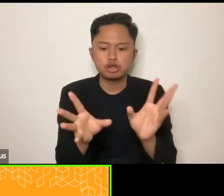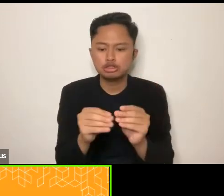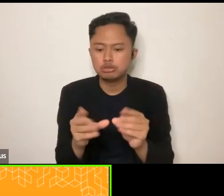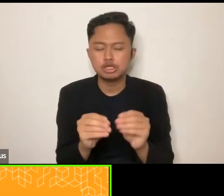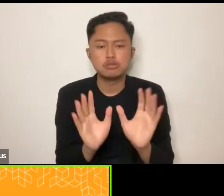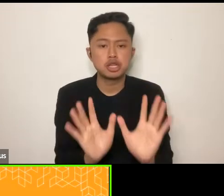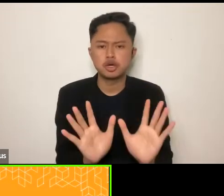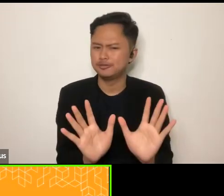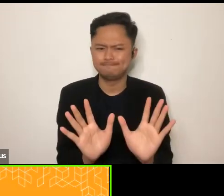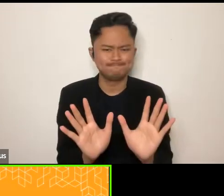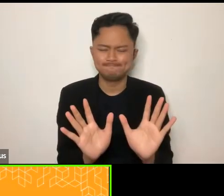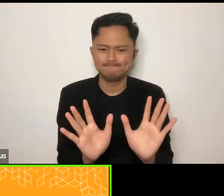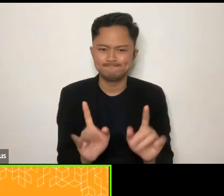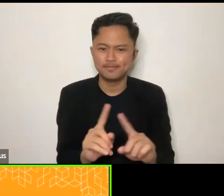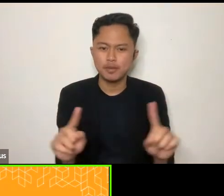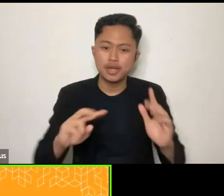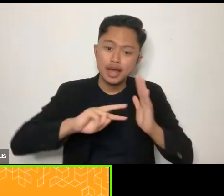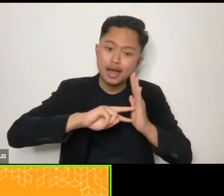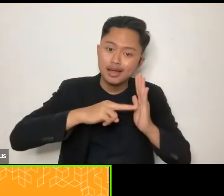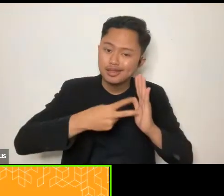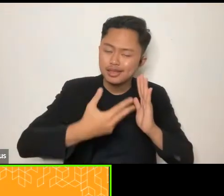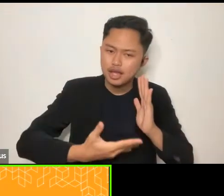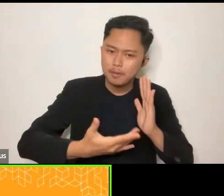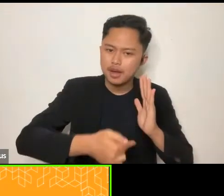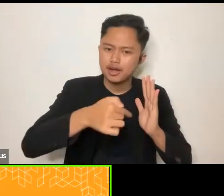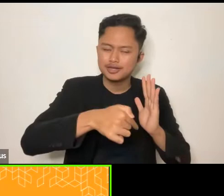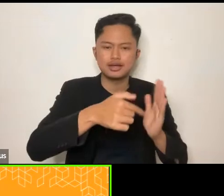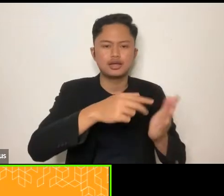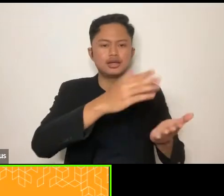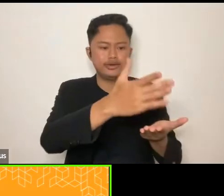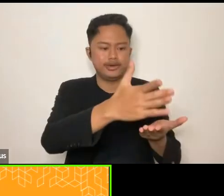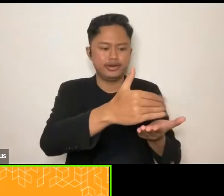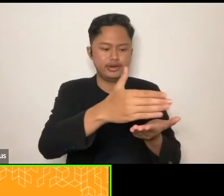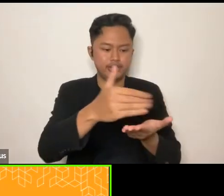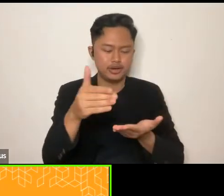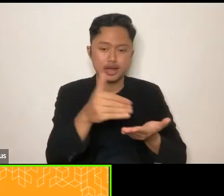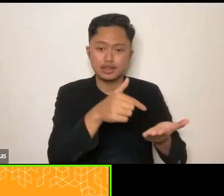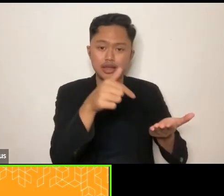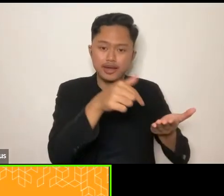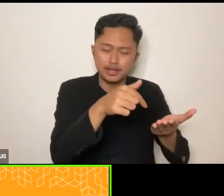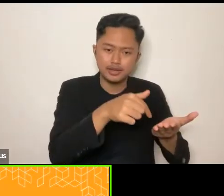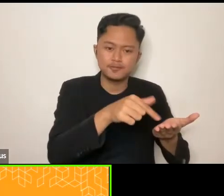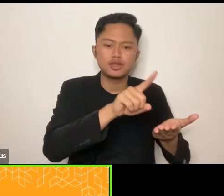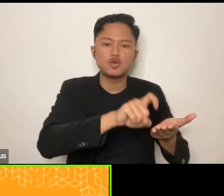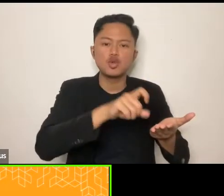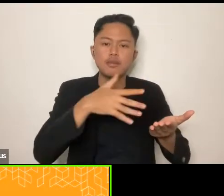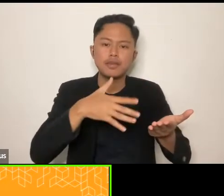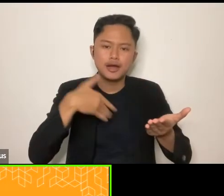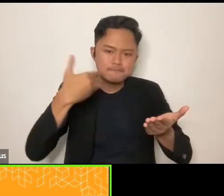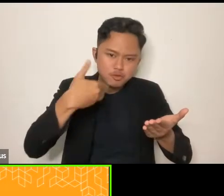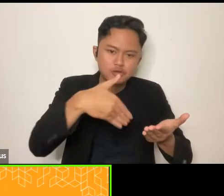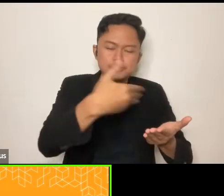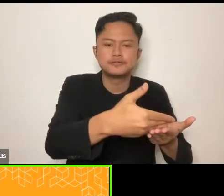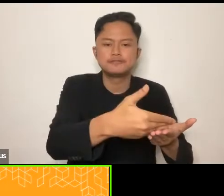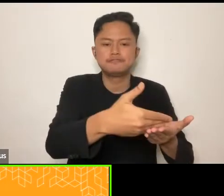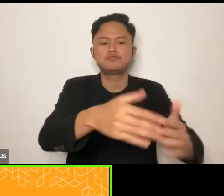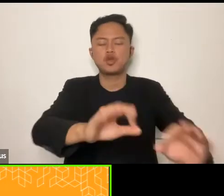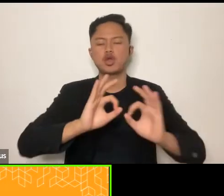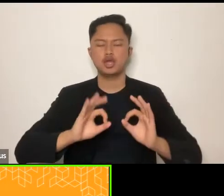strong data that need to be followed up. Okay, I will start from